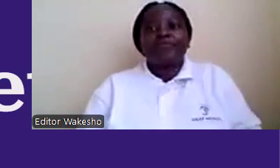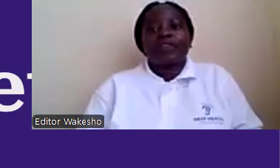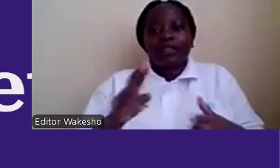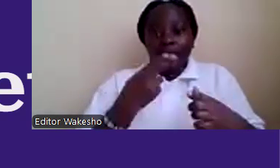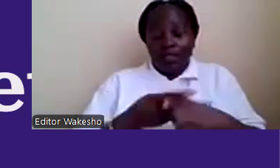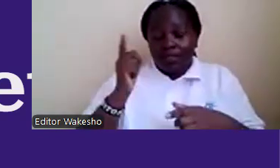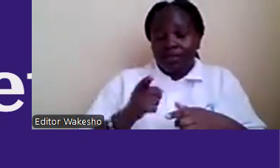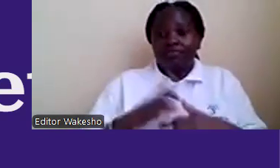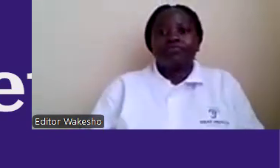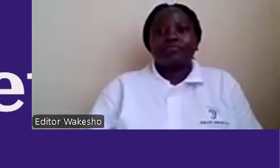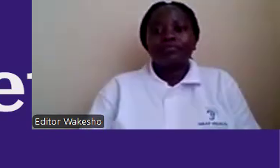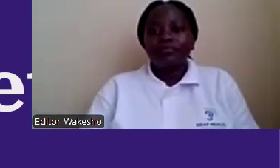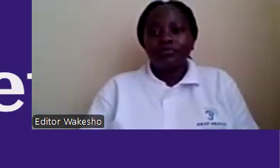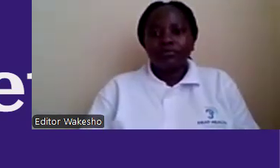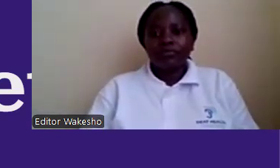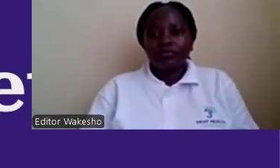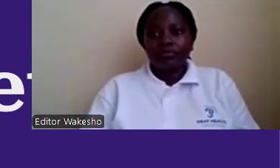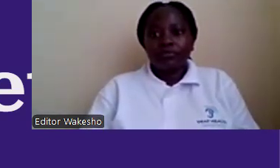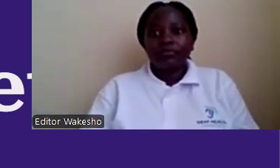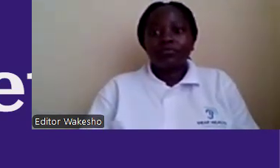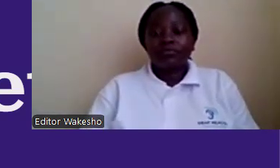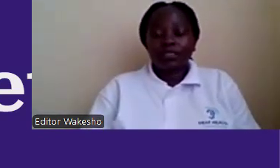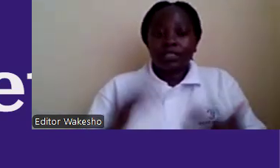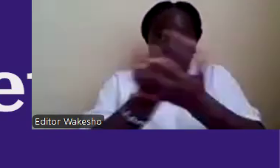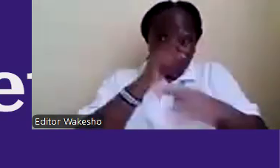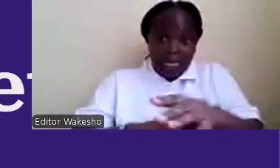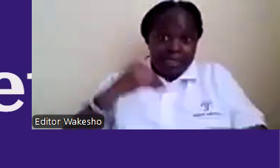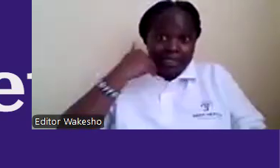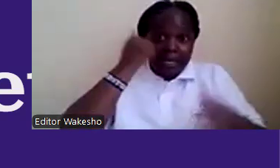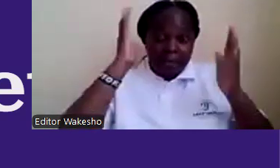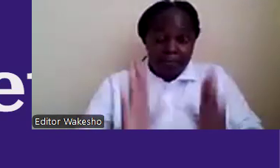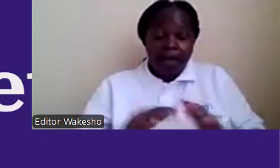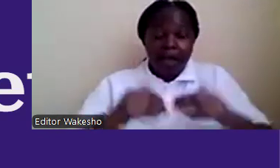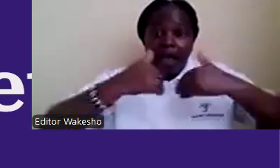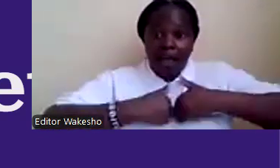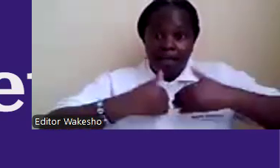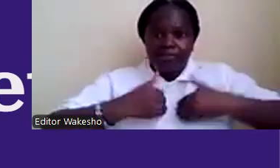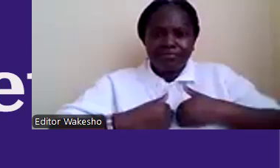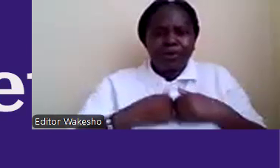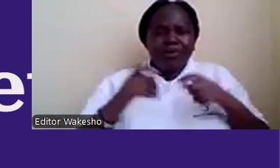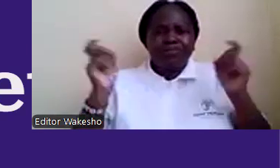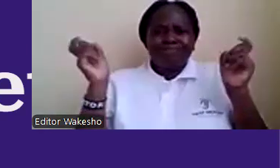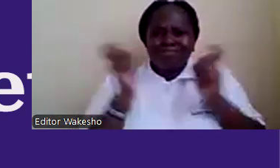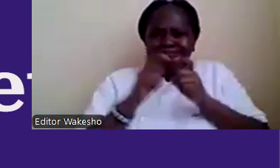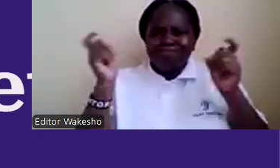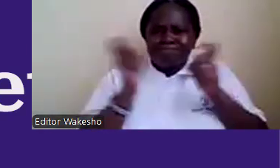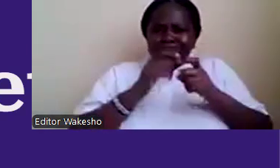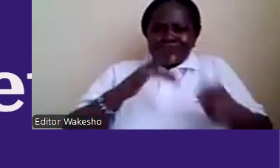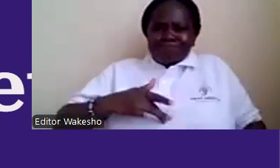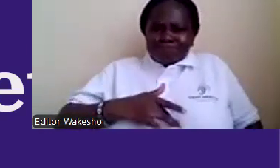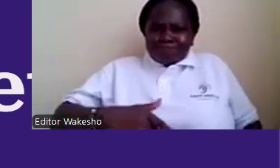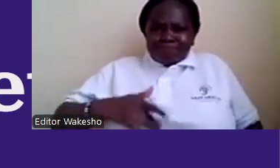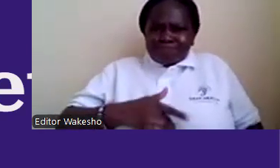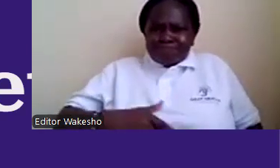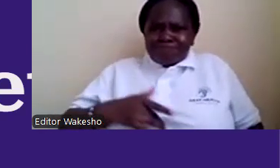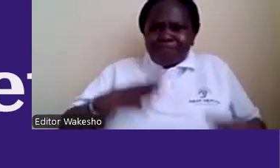foot, right? Whereby sometimes patients can develop these very painful ulcers that are not healing. So you can see here, may